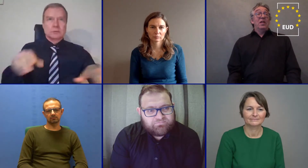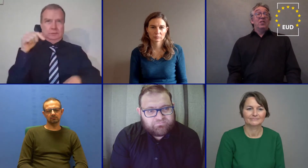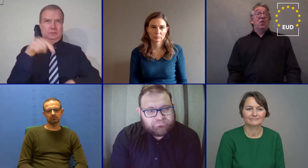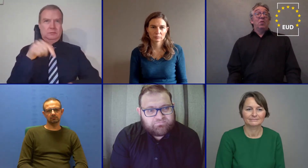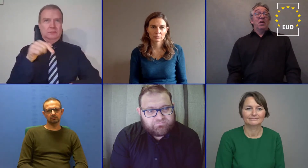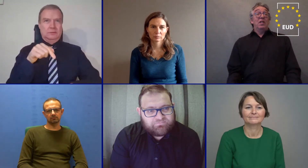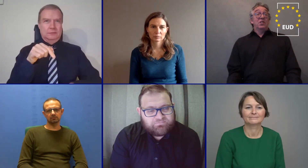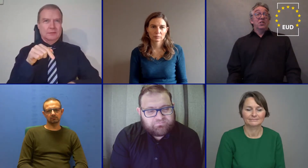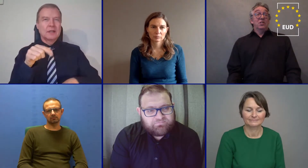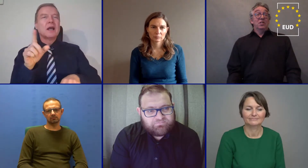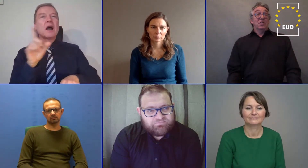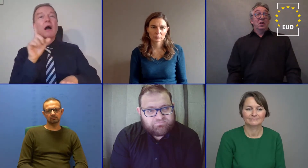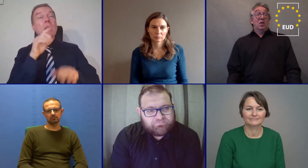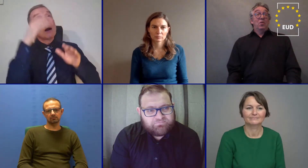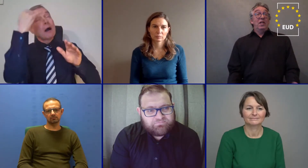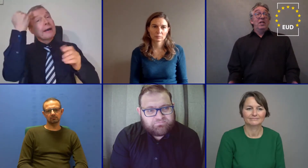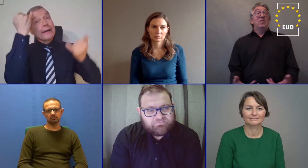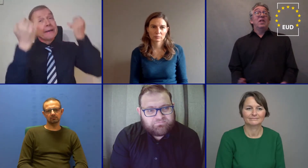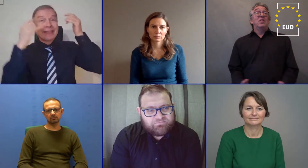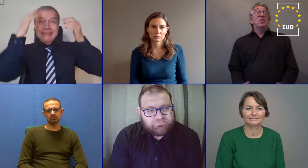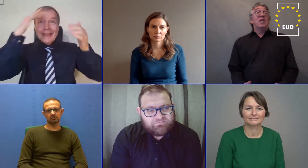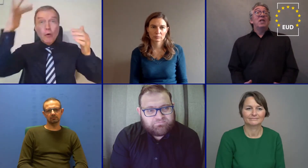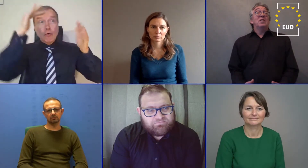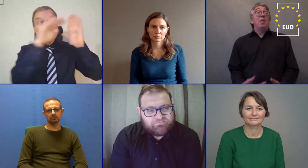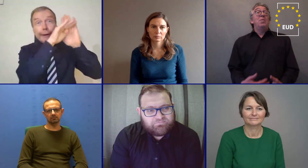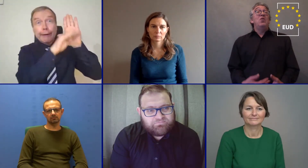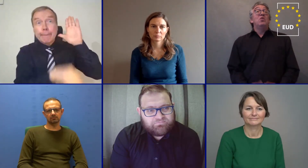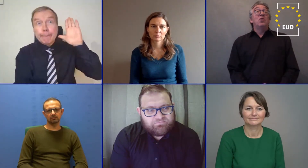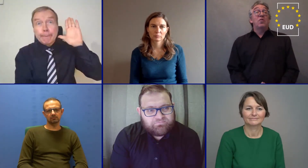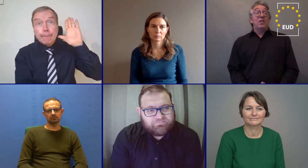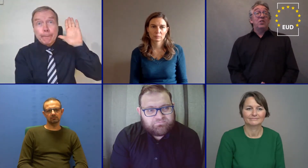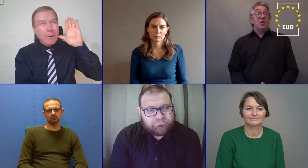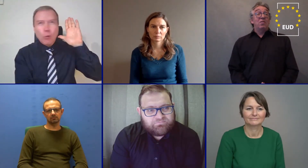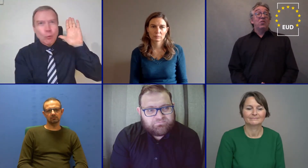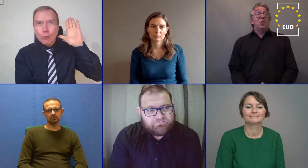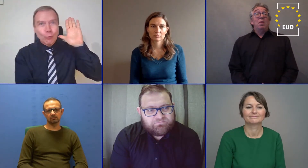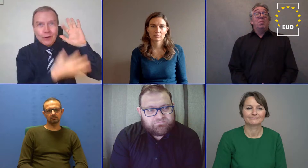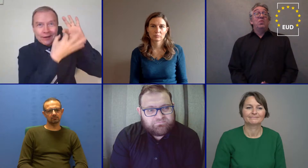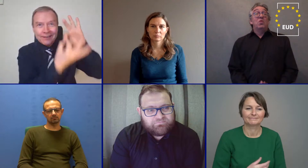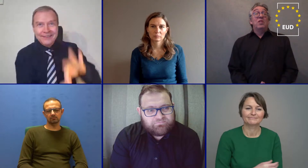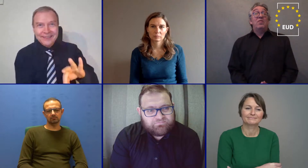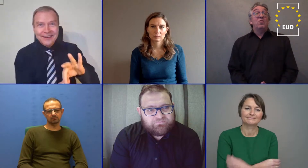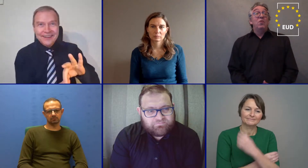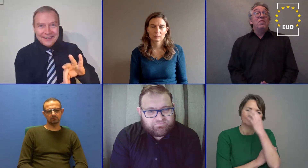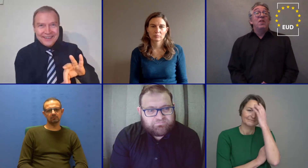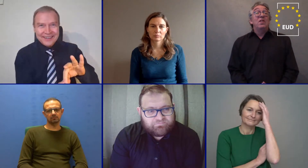international obligations. We need international standards that can be used on a national level so people do not have to reinvent the